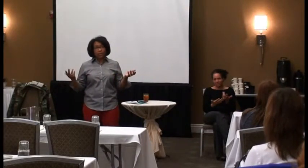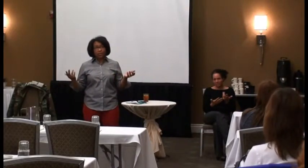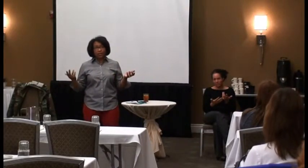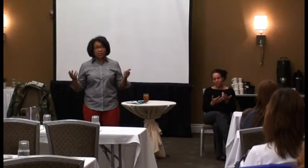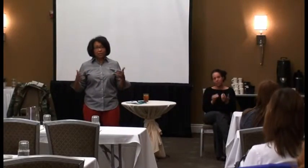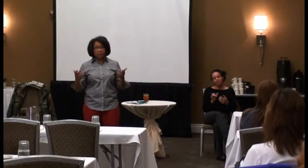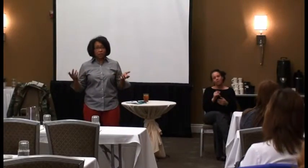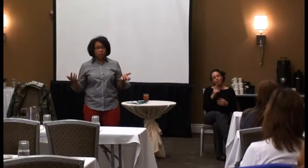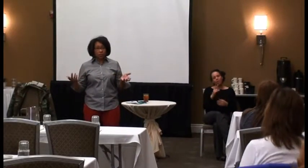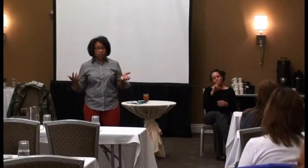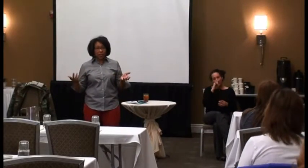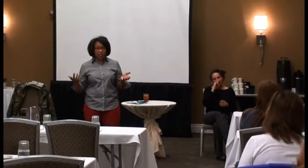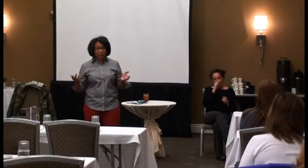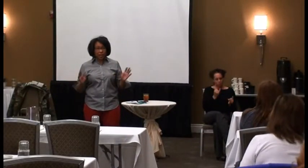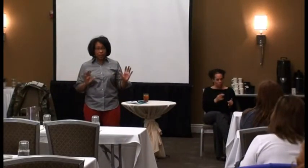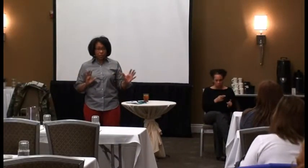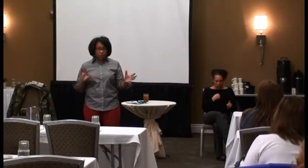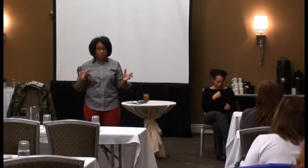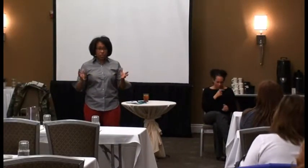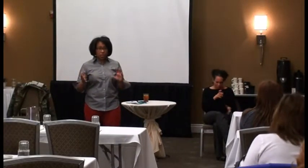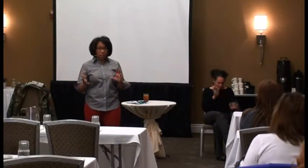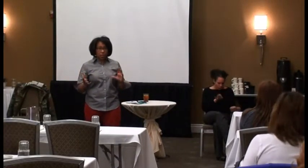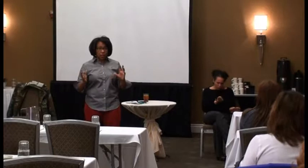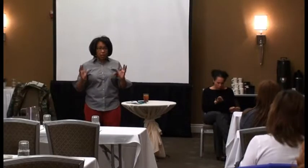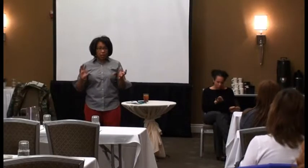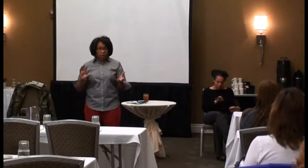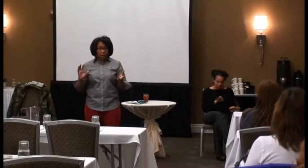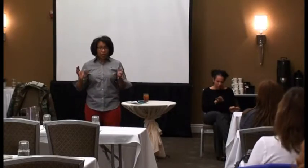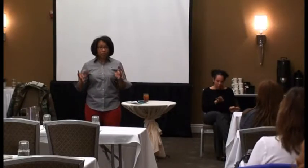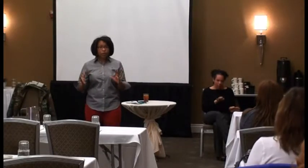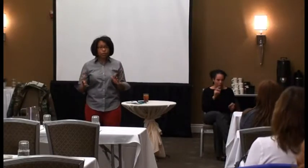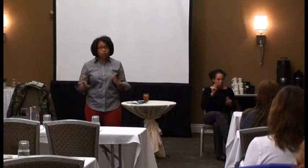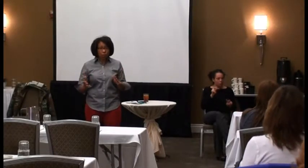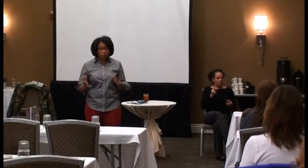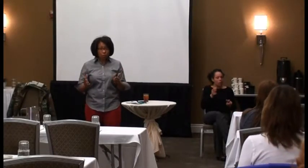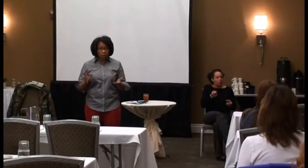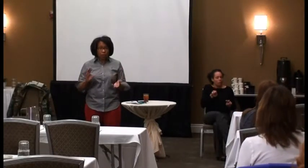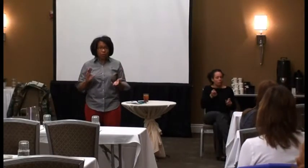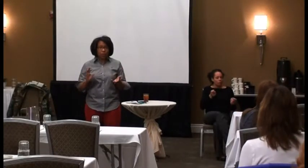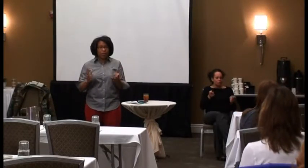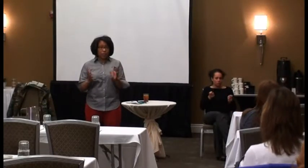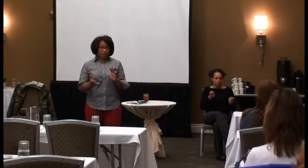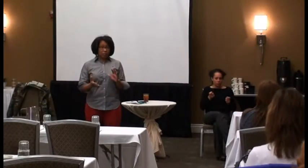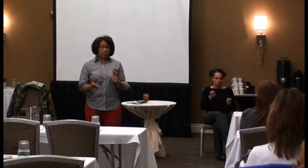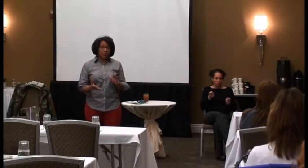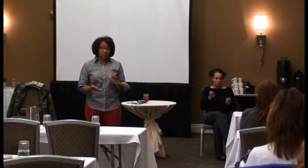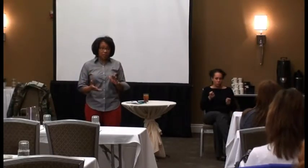Like I told the kid today, I'm not looking for perfection. I'm looking for just an element of control